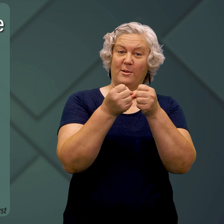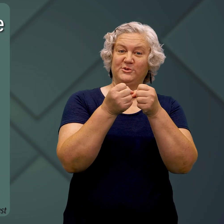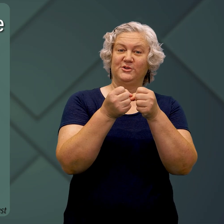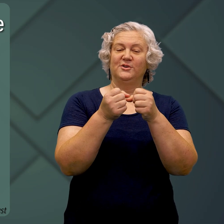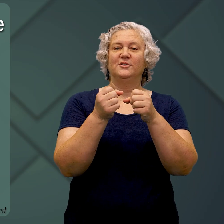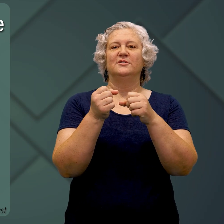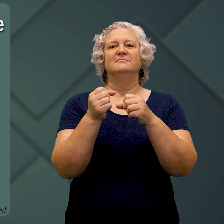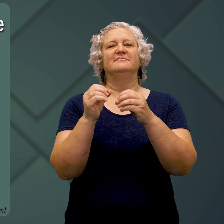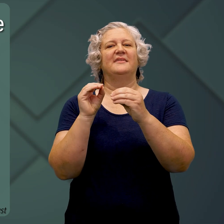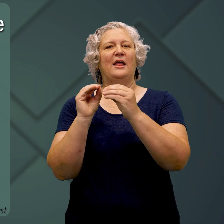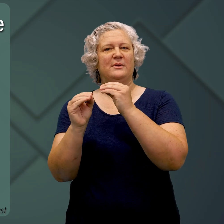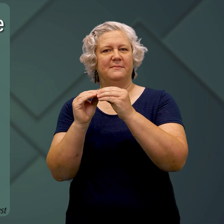Rupture and repair cycle.